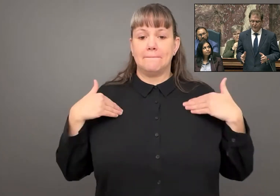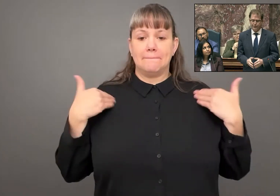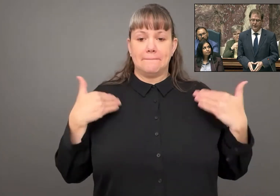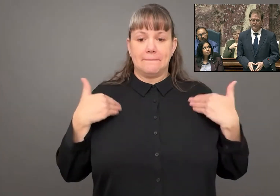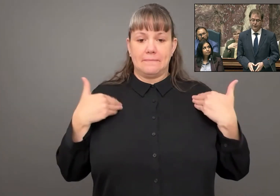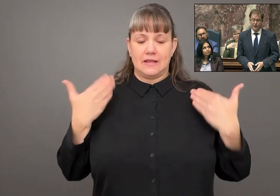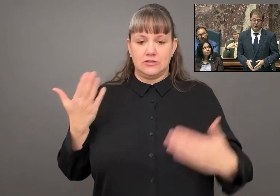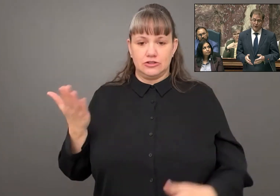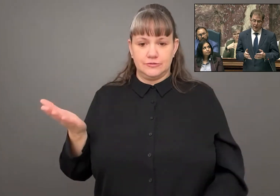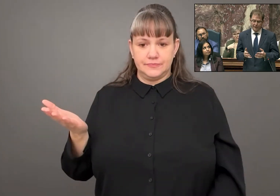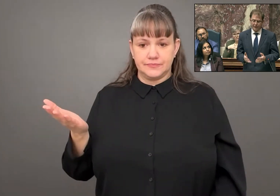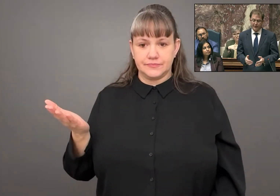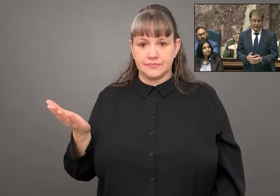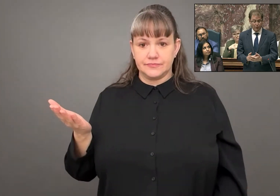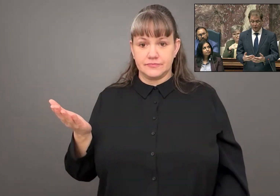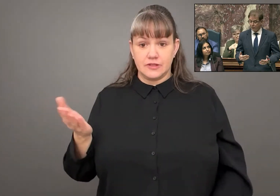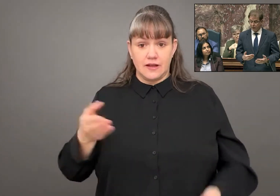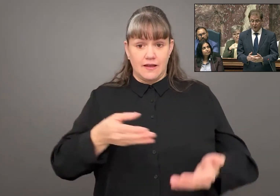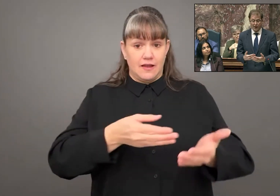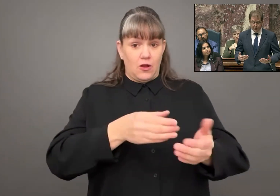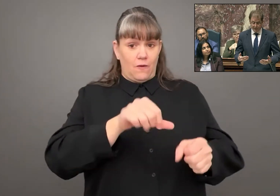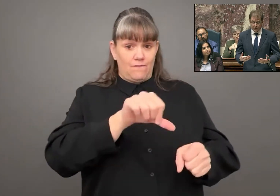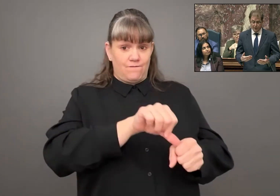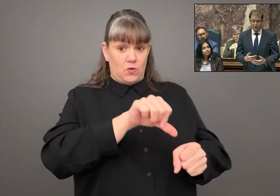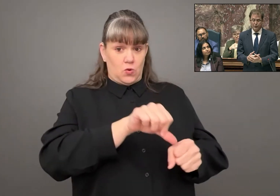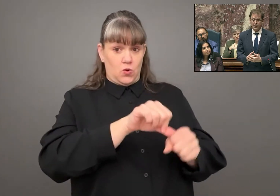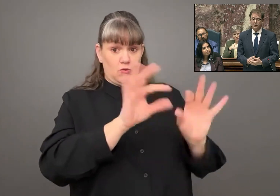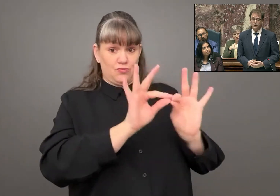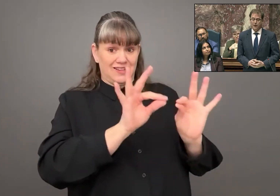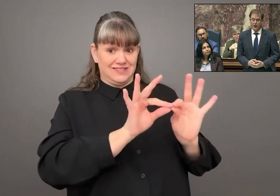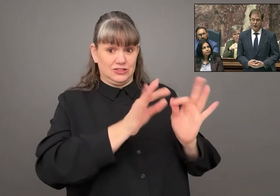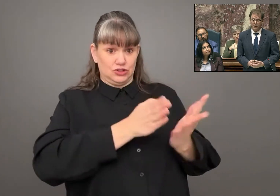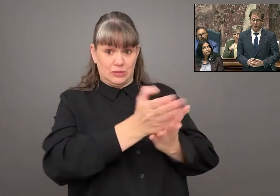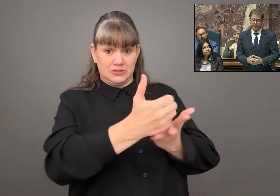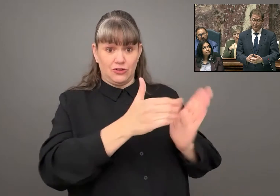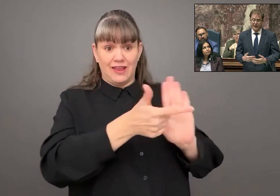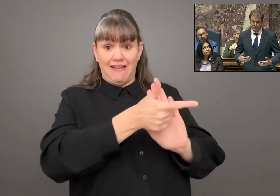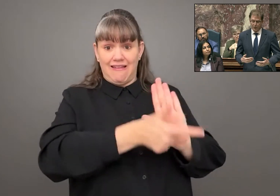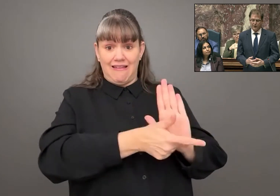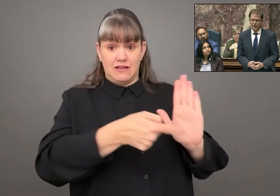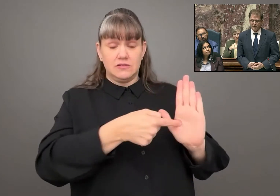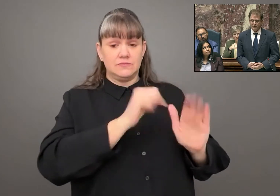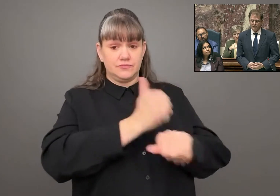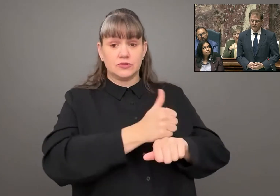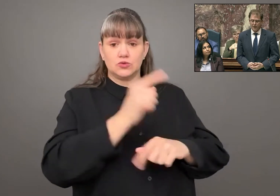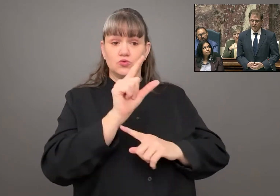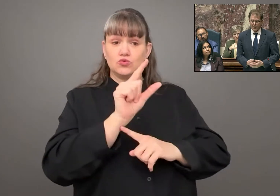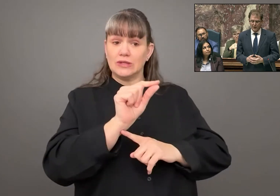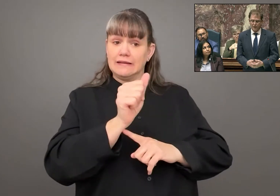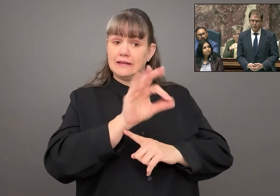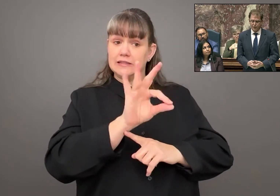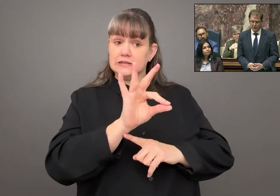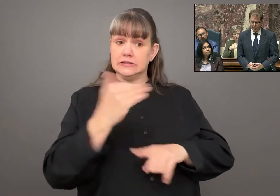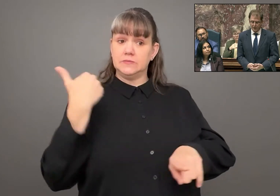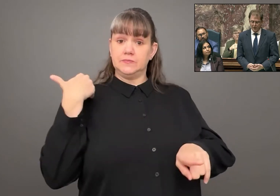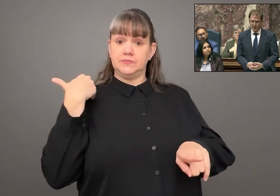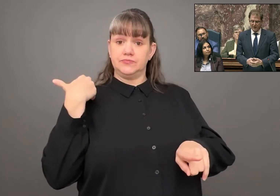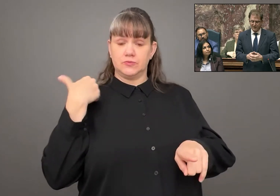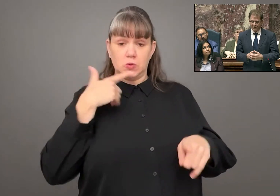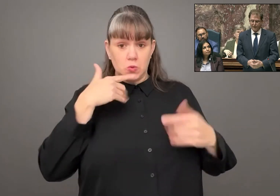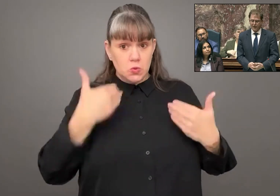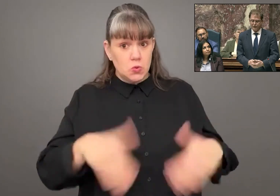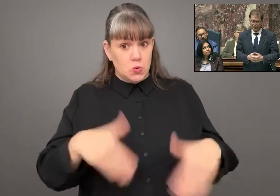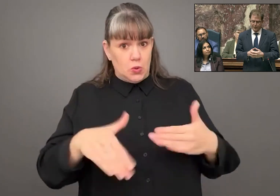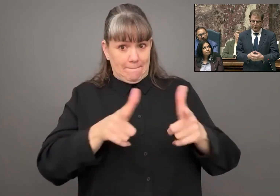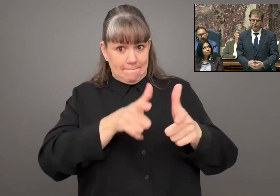that transparency, and frankly, the work of a lot of people, including independent organizations, in ensuring